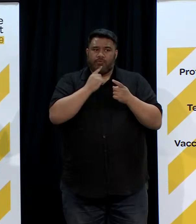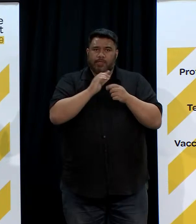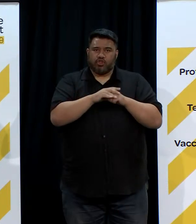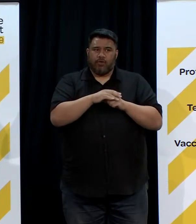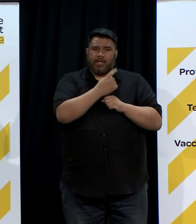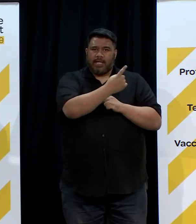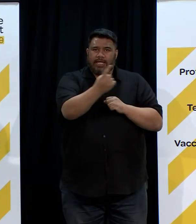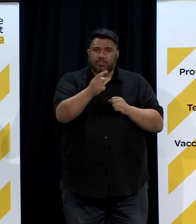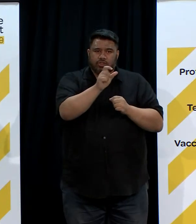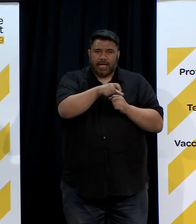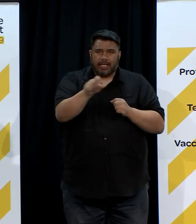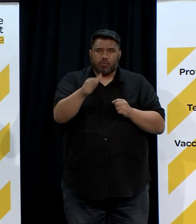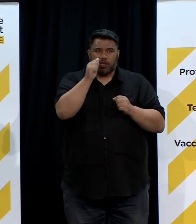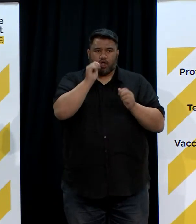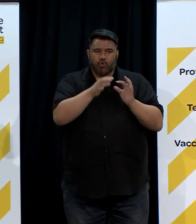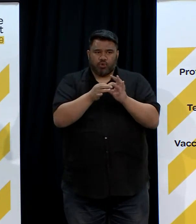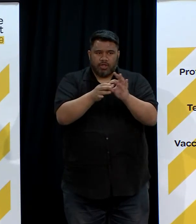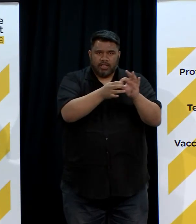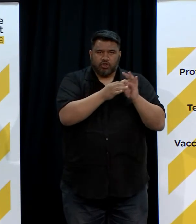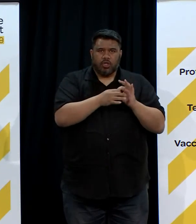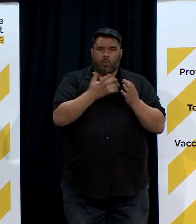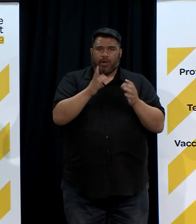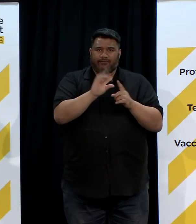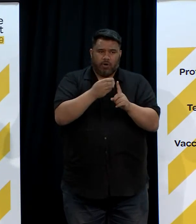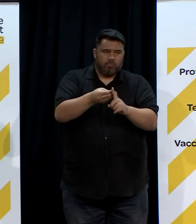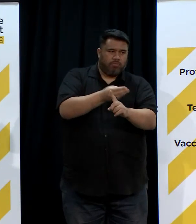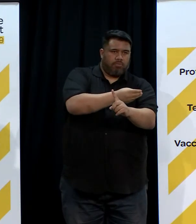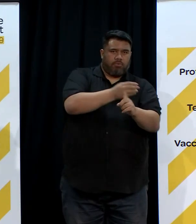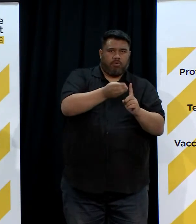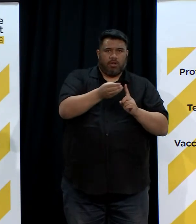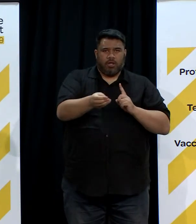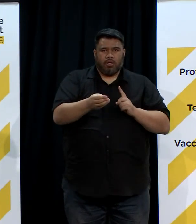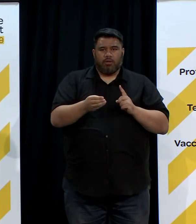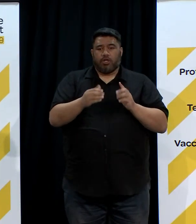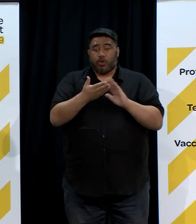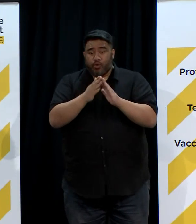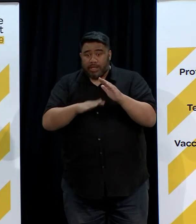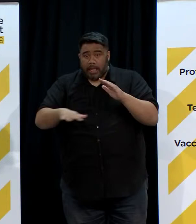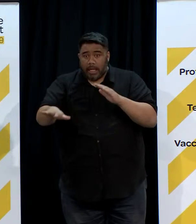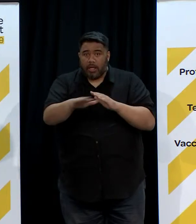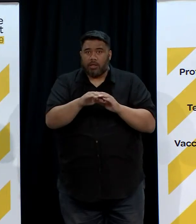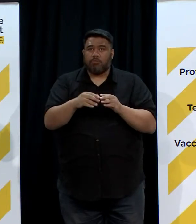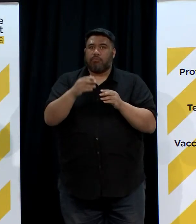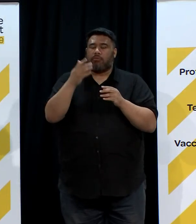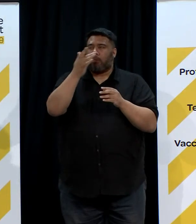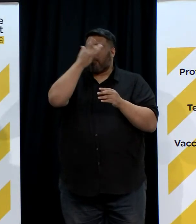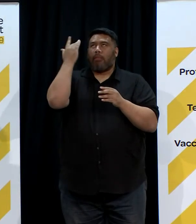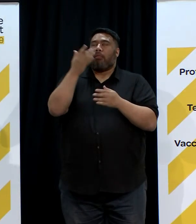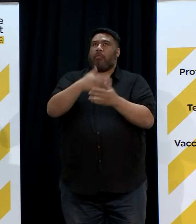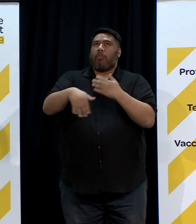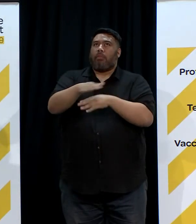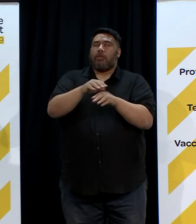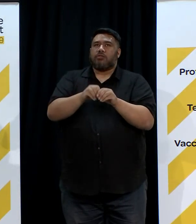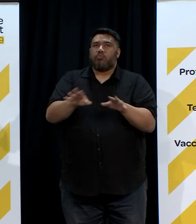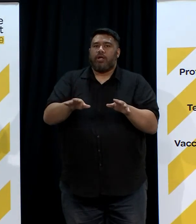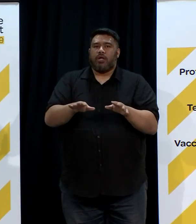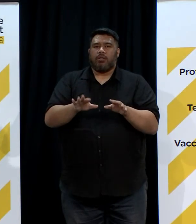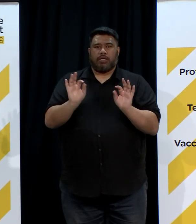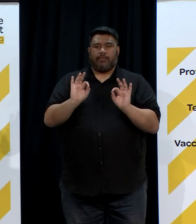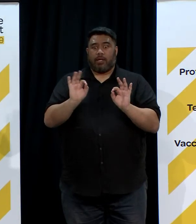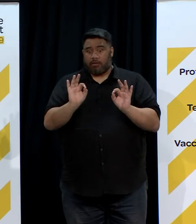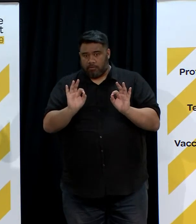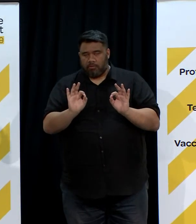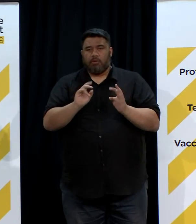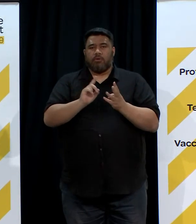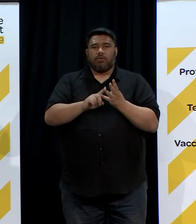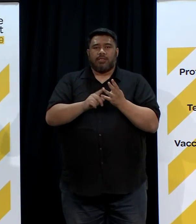to one another, that we don't feel that we've got chains of transmission we don't know about, and that, you know, that we've got the levels